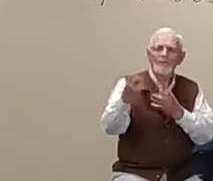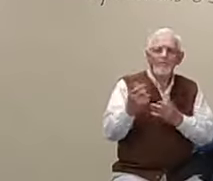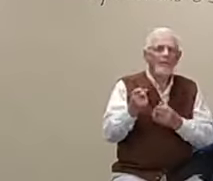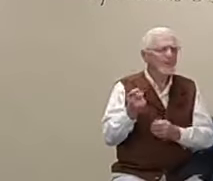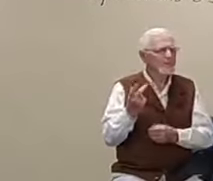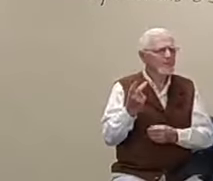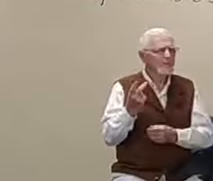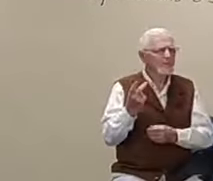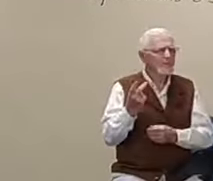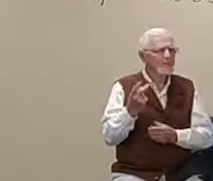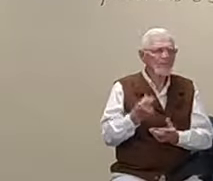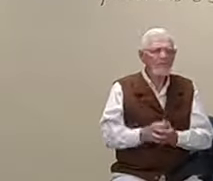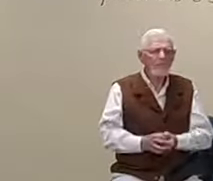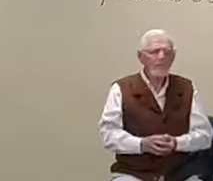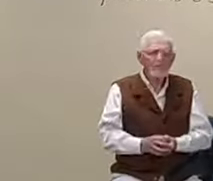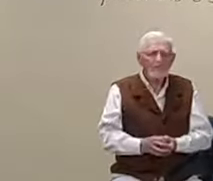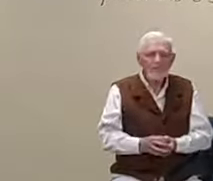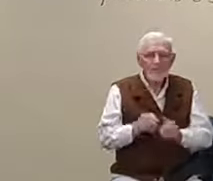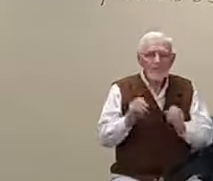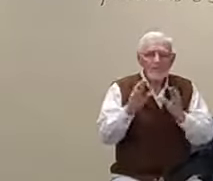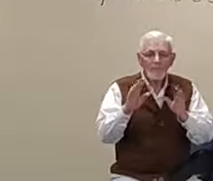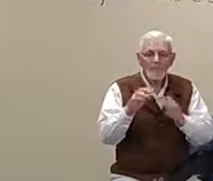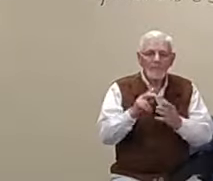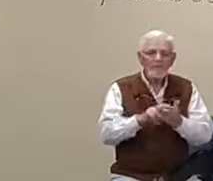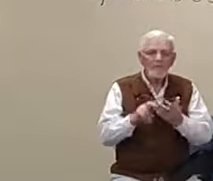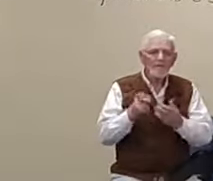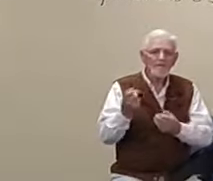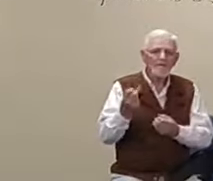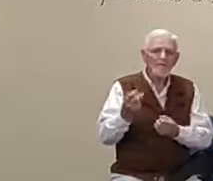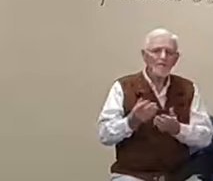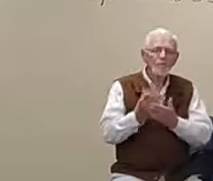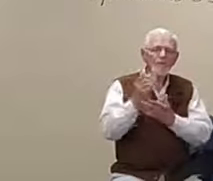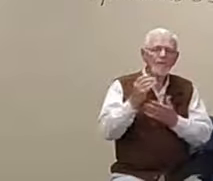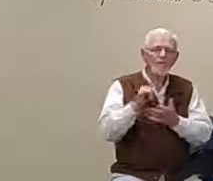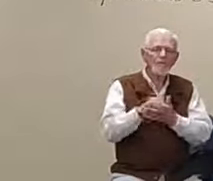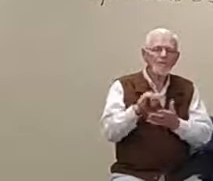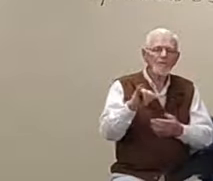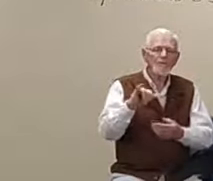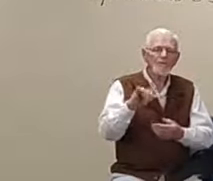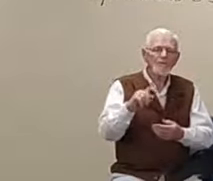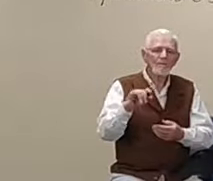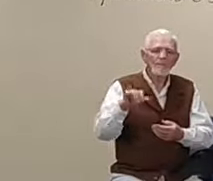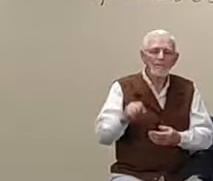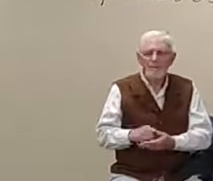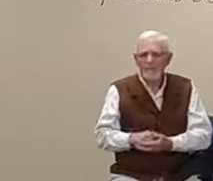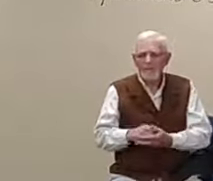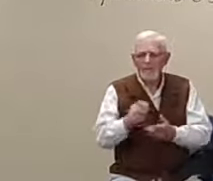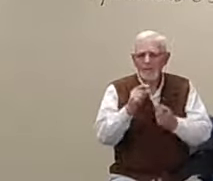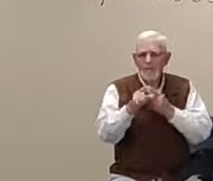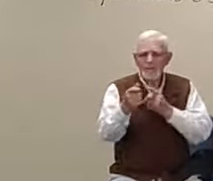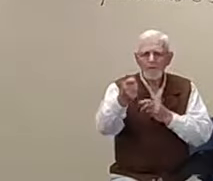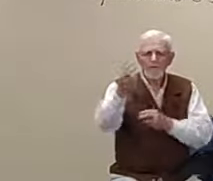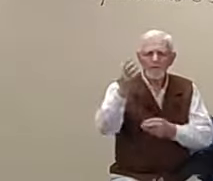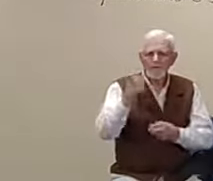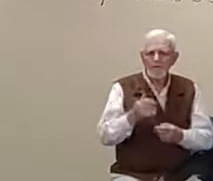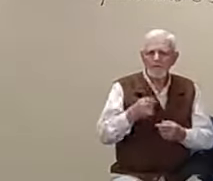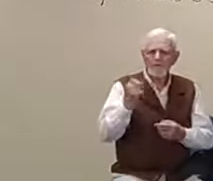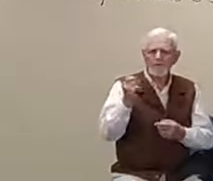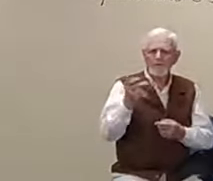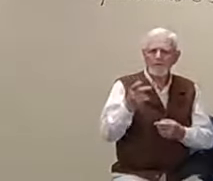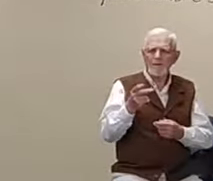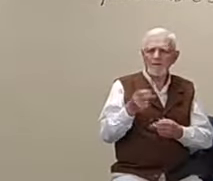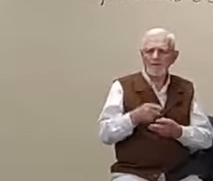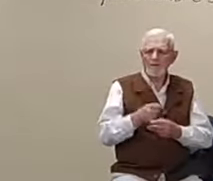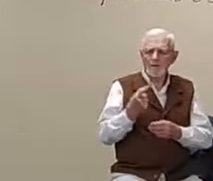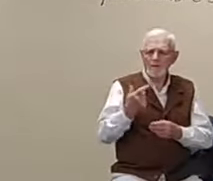okay, in the light of verse 12, I would say, okay, yeah, it fits. Some say, well, it's the Word of God. And you say, okay.